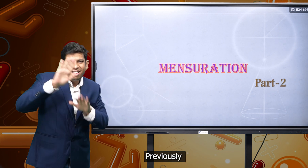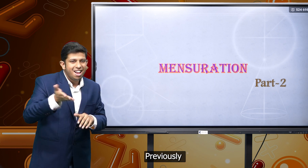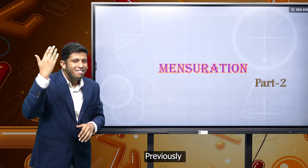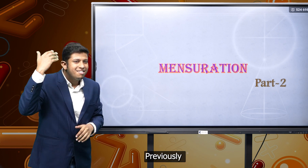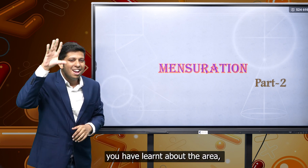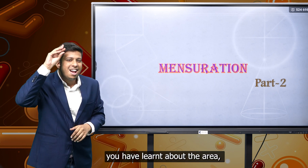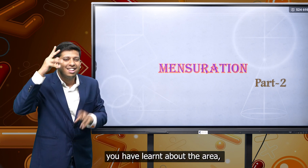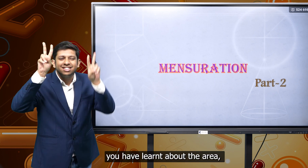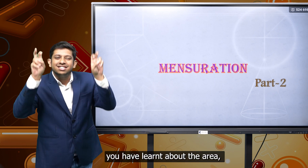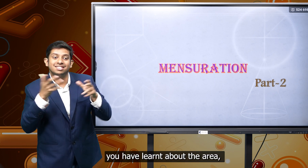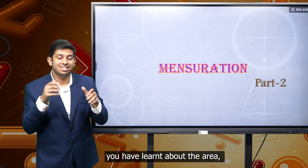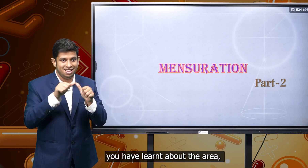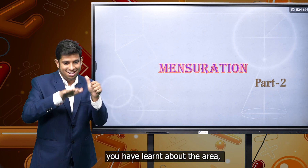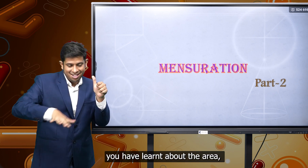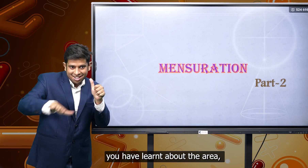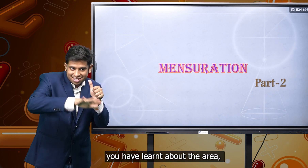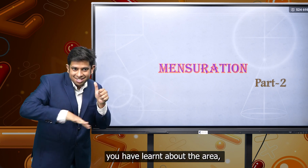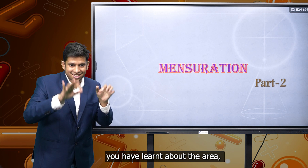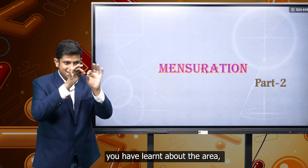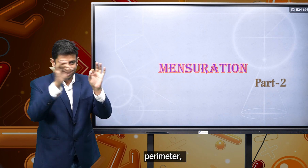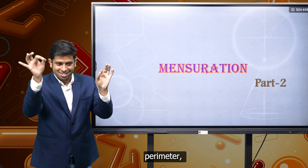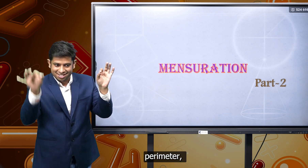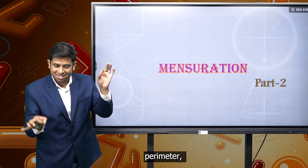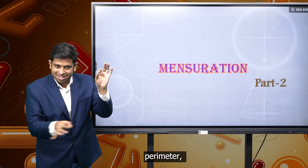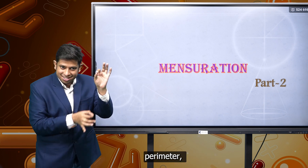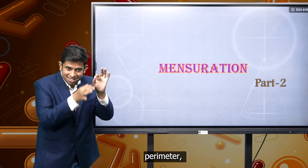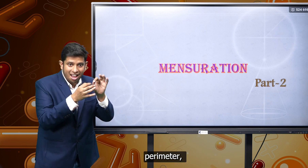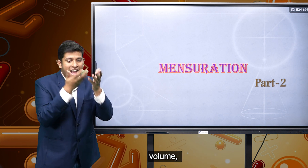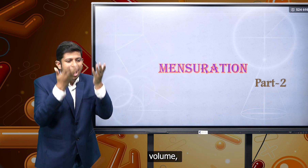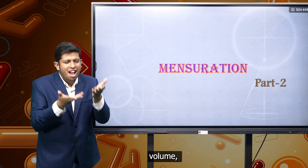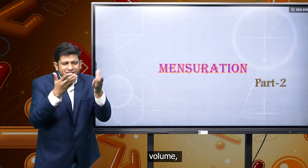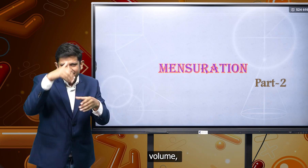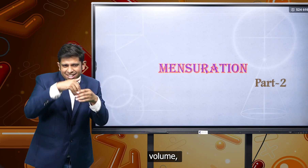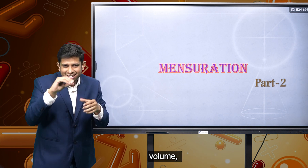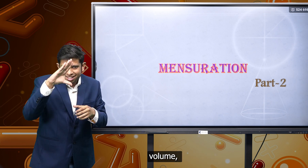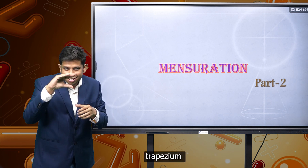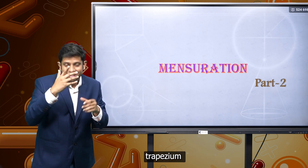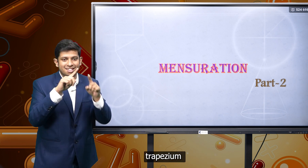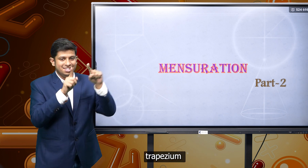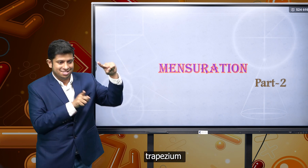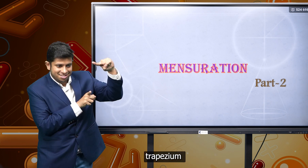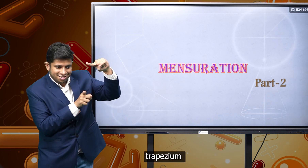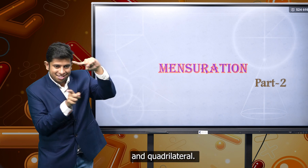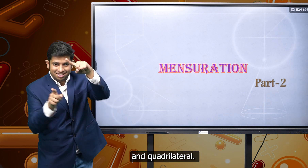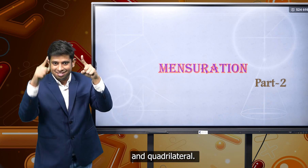Previously, you have learnt about the area, perimeter, volume, trapezium and